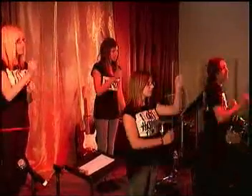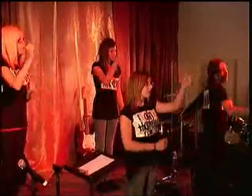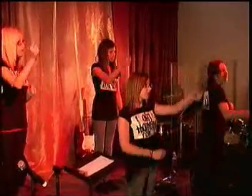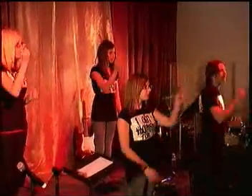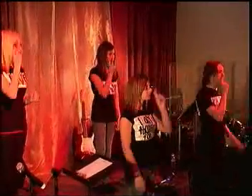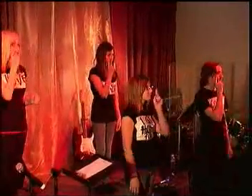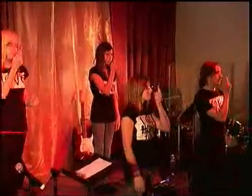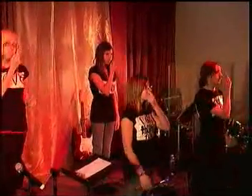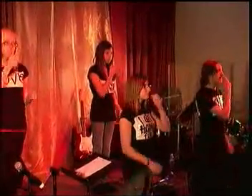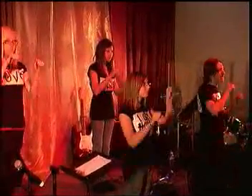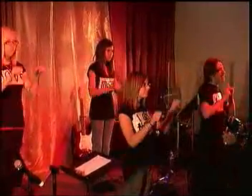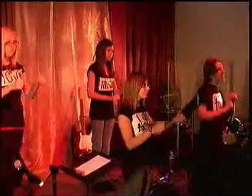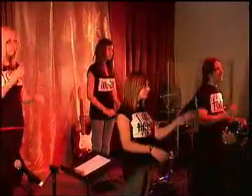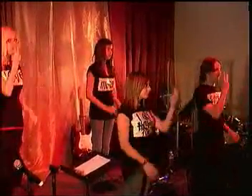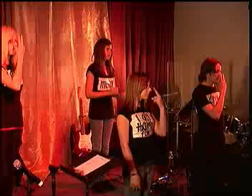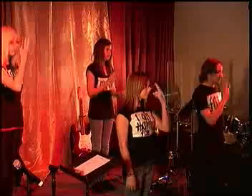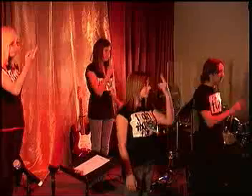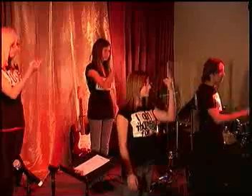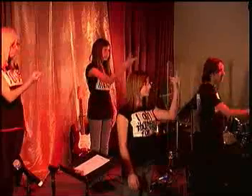far as your eye can see.